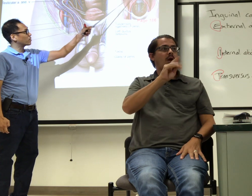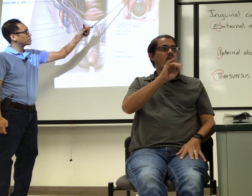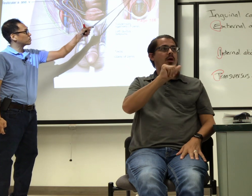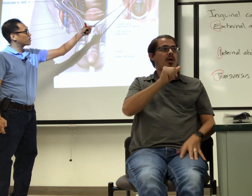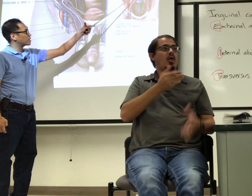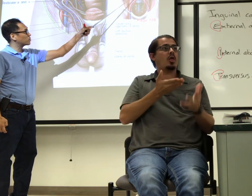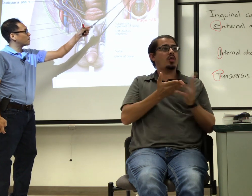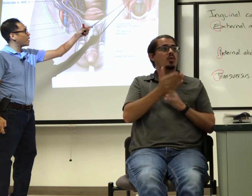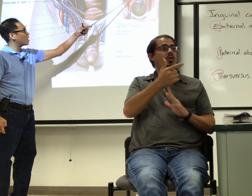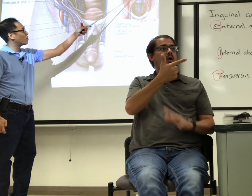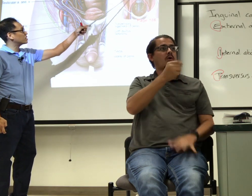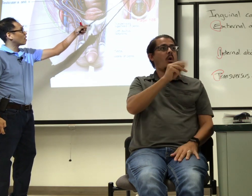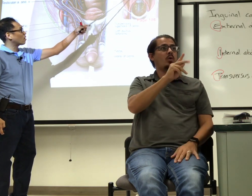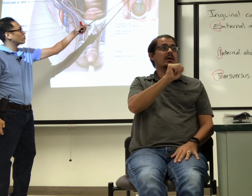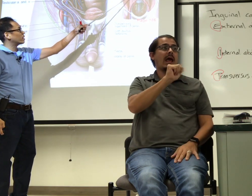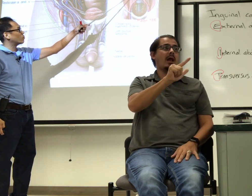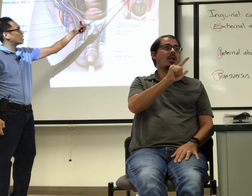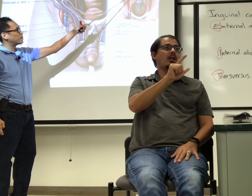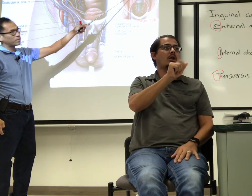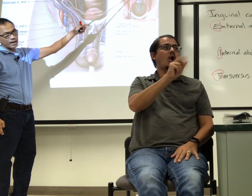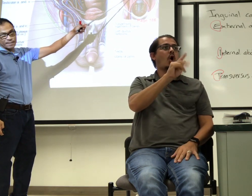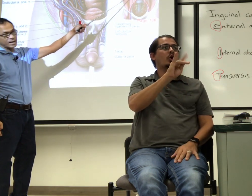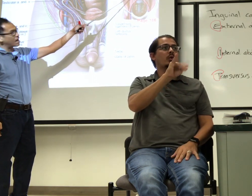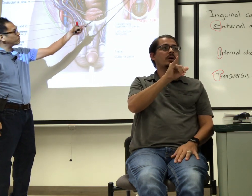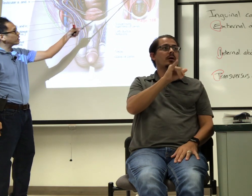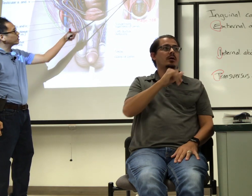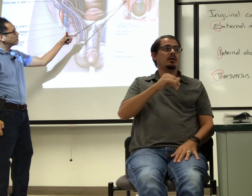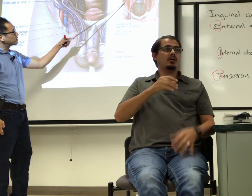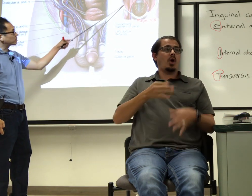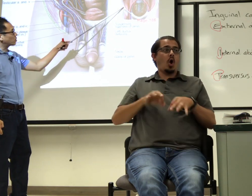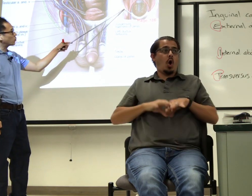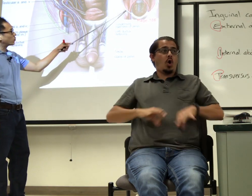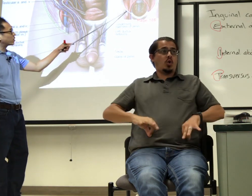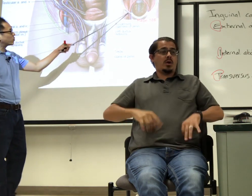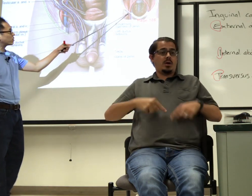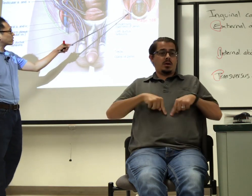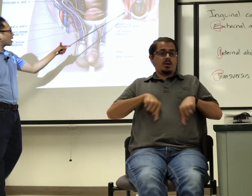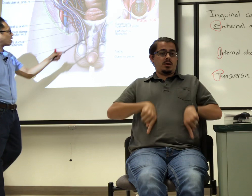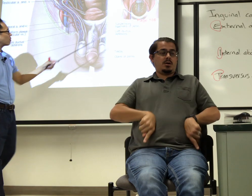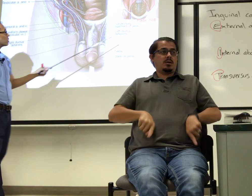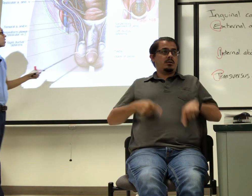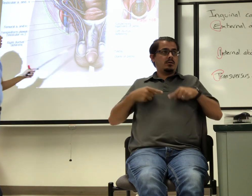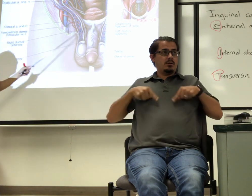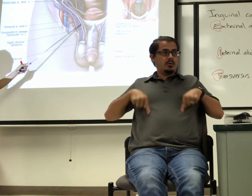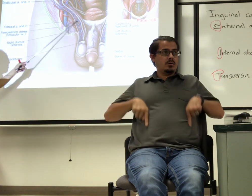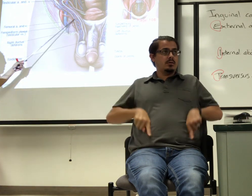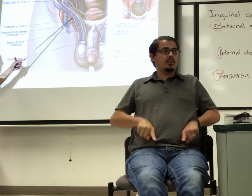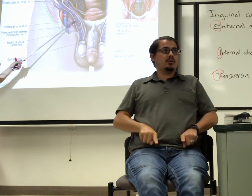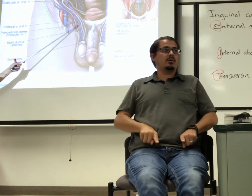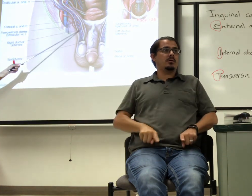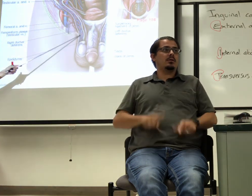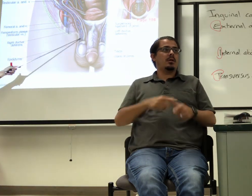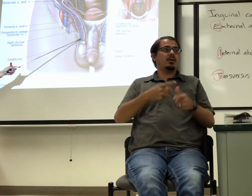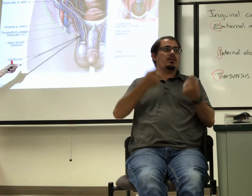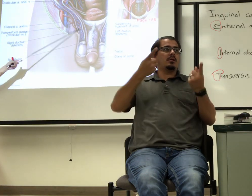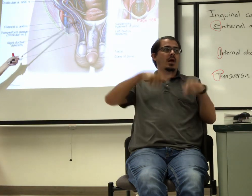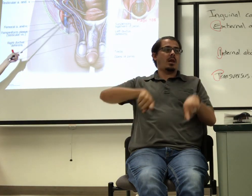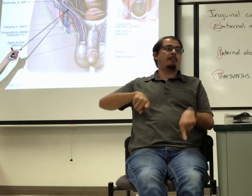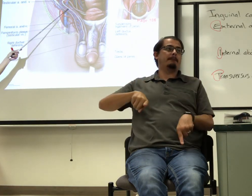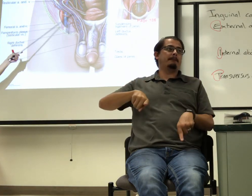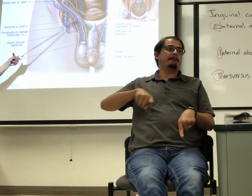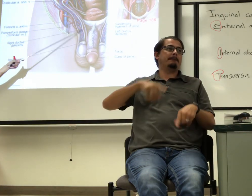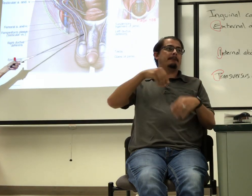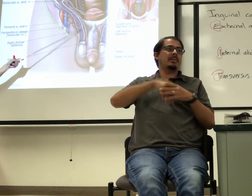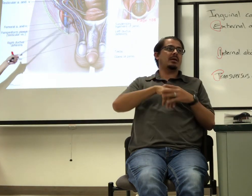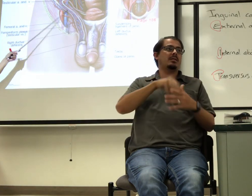gonadal arteries. Okay, so in the male, this artery way up here in the ab cavity is going to go through the inguinal canal, and it's going to end up